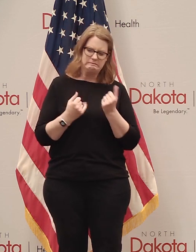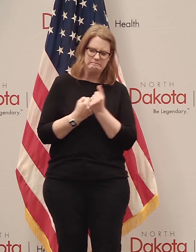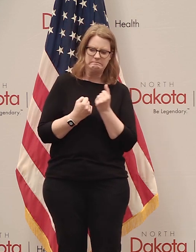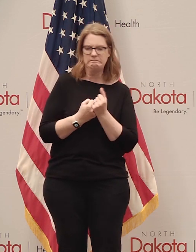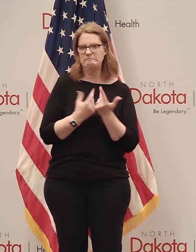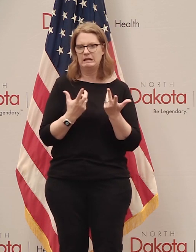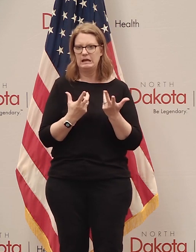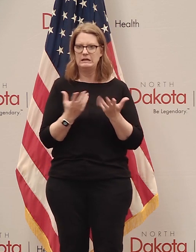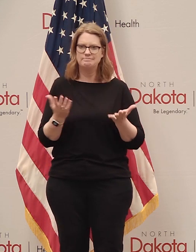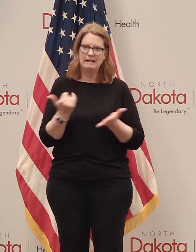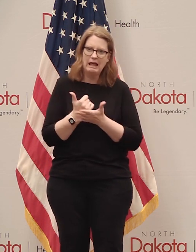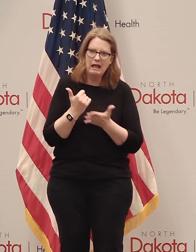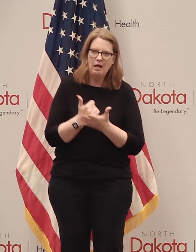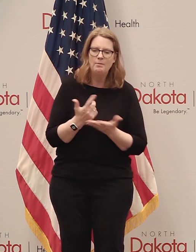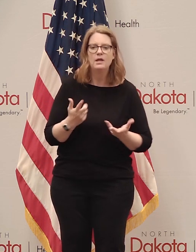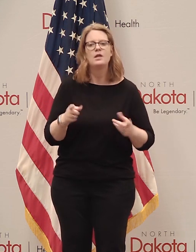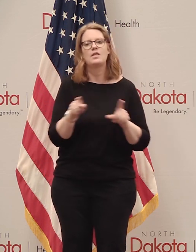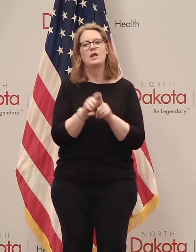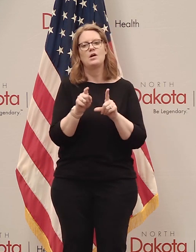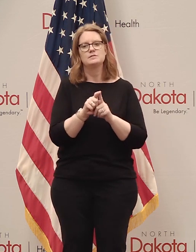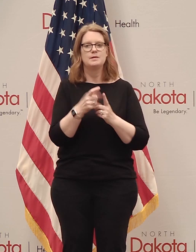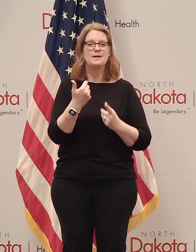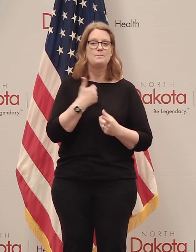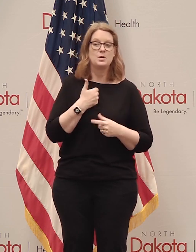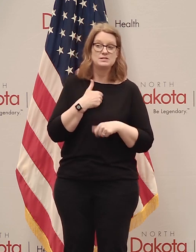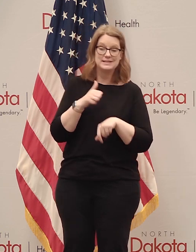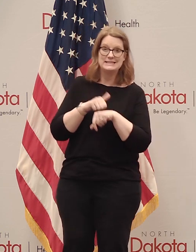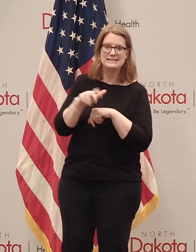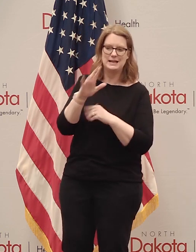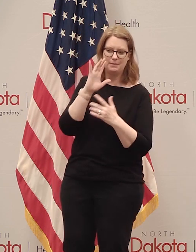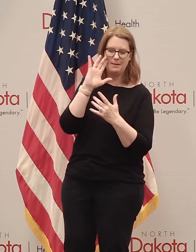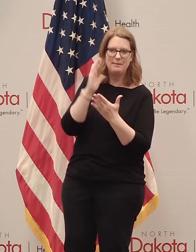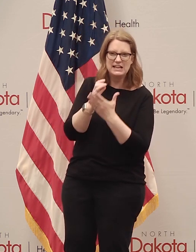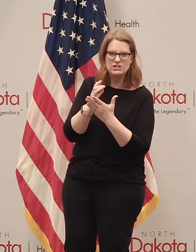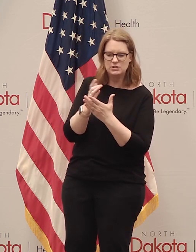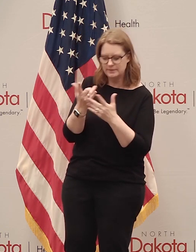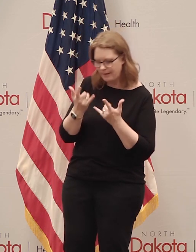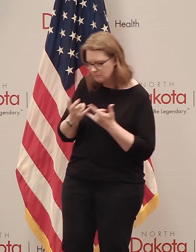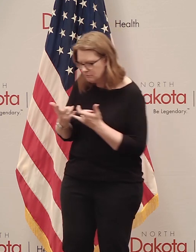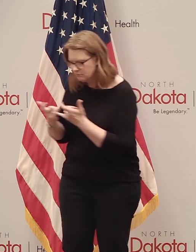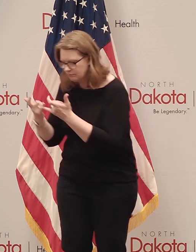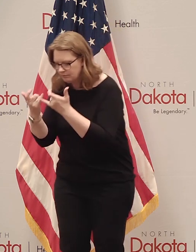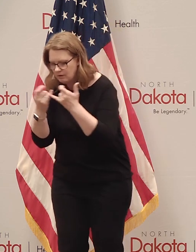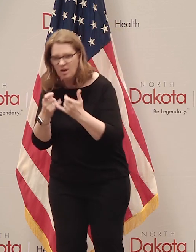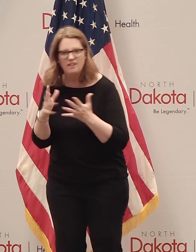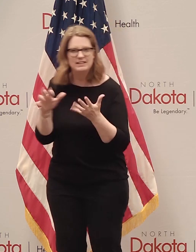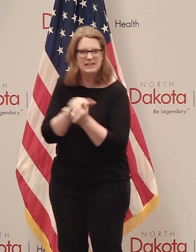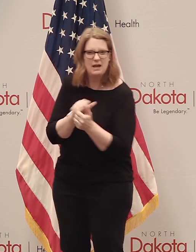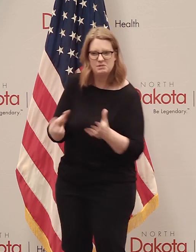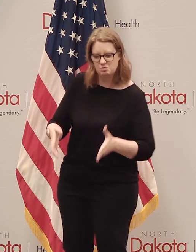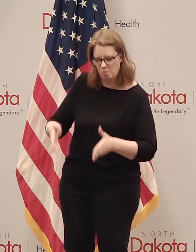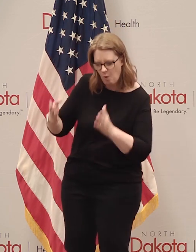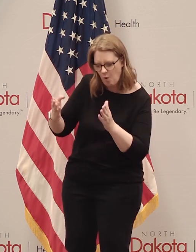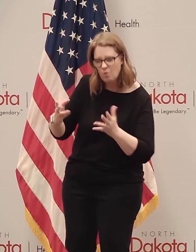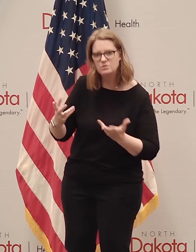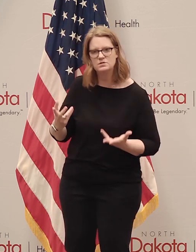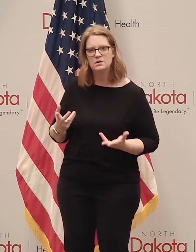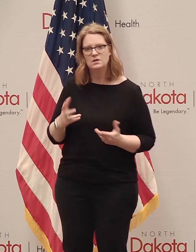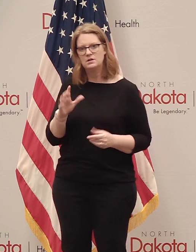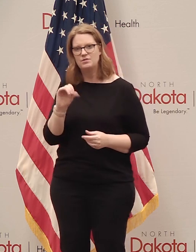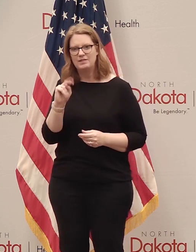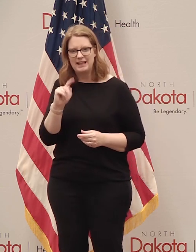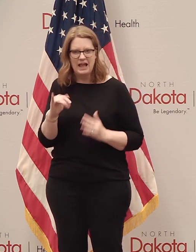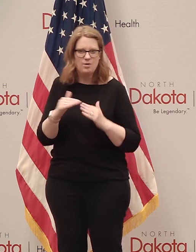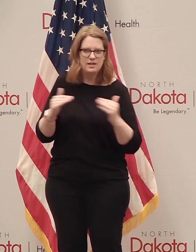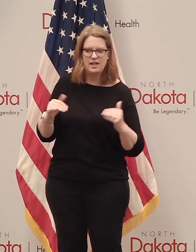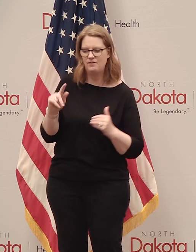disaster declaration request, and they've also been personally sending me photos of damaged roads at the township and the county